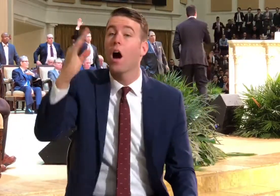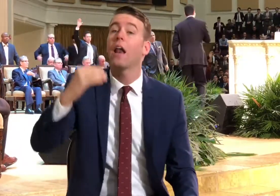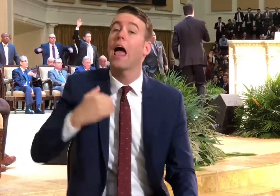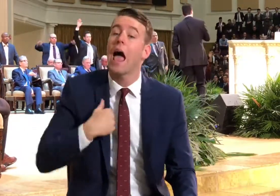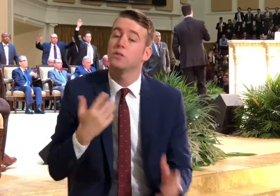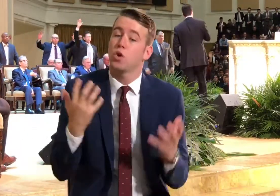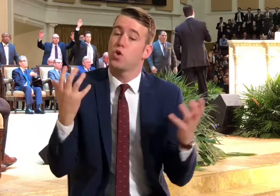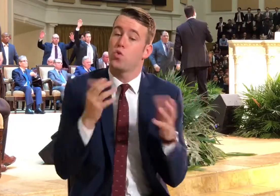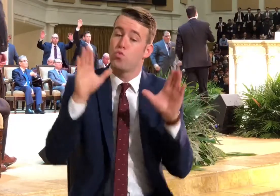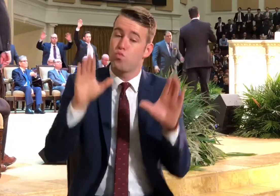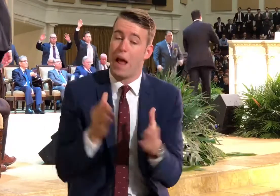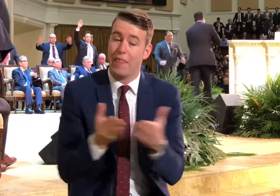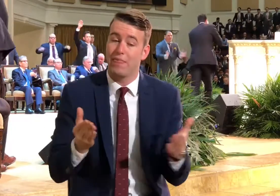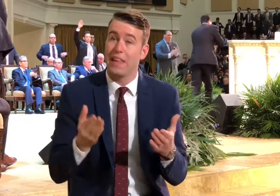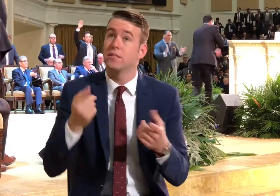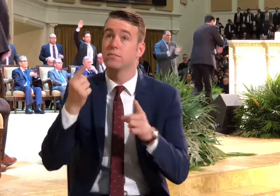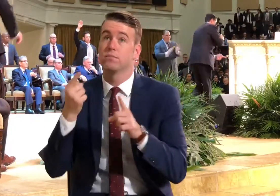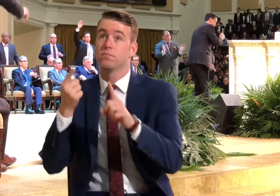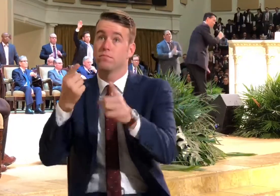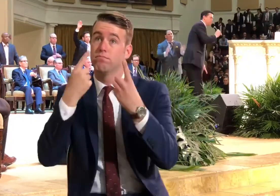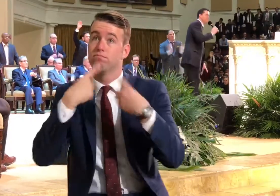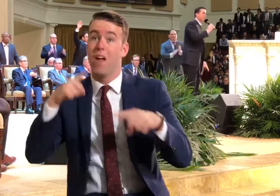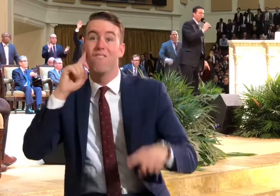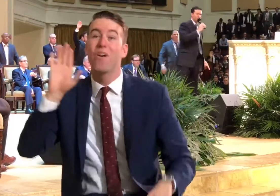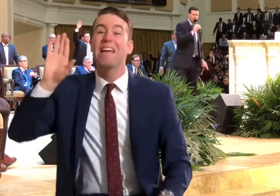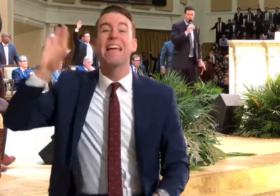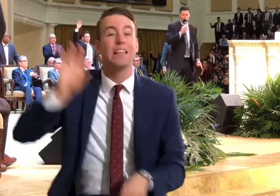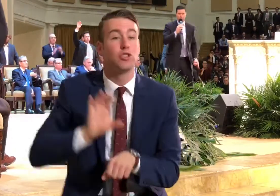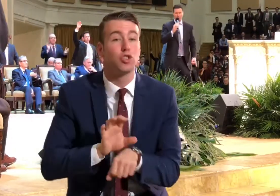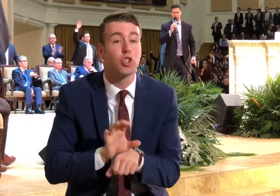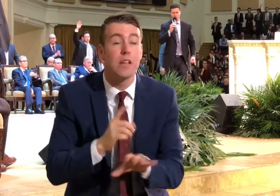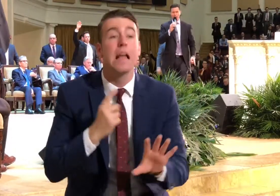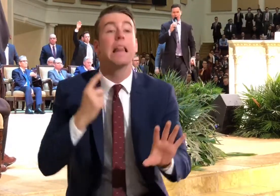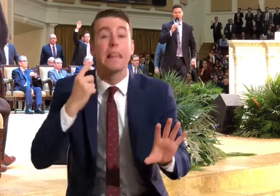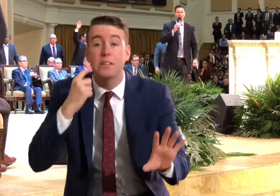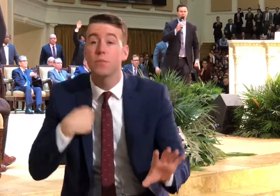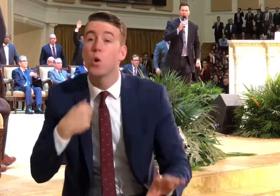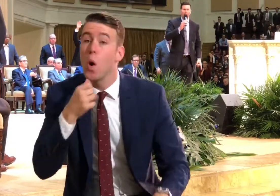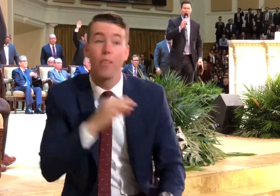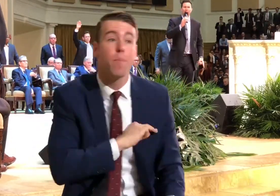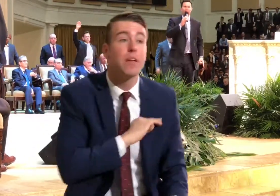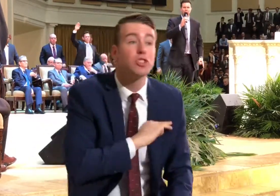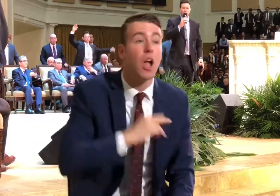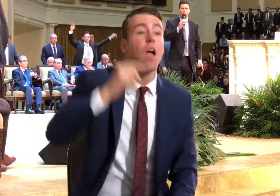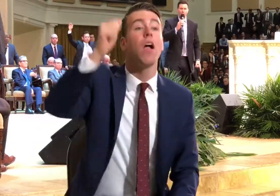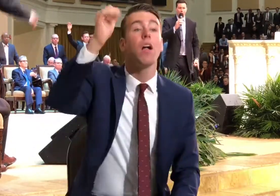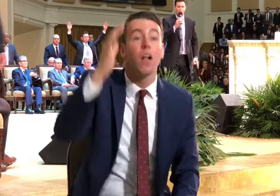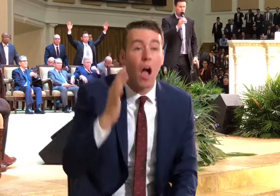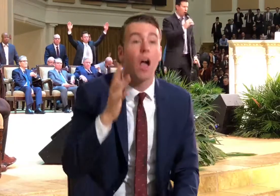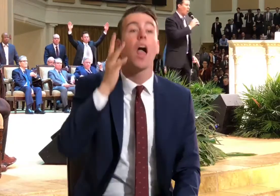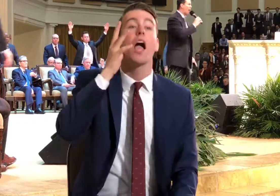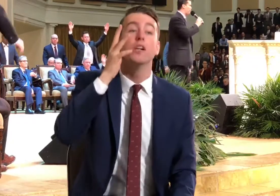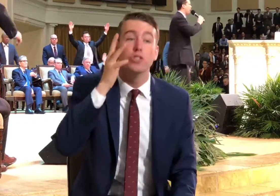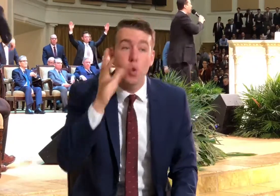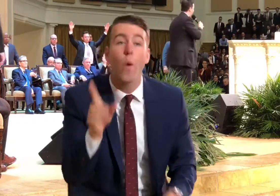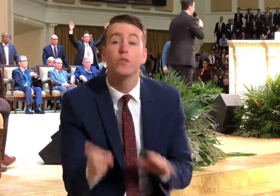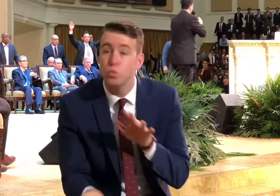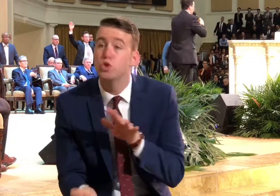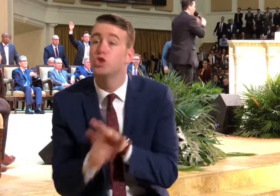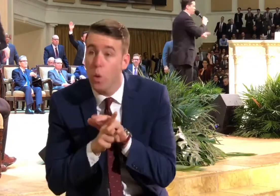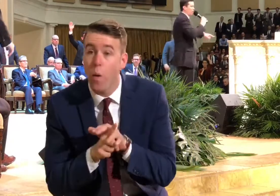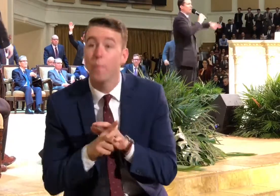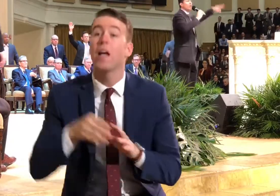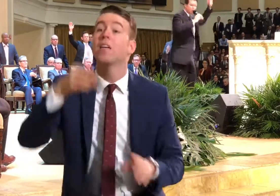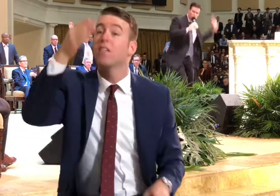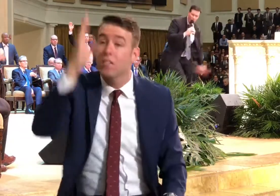great things in store for His church. Listen to me, missionary. God is going to show up and